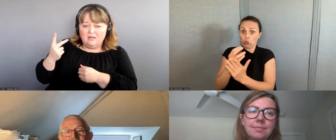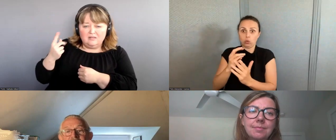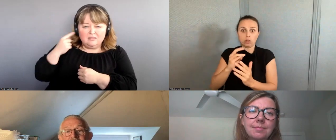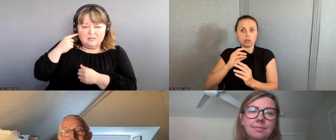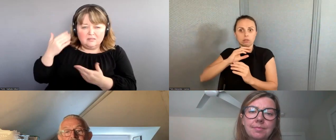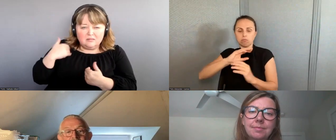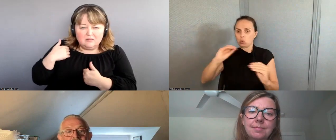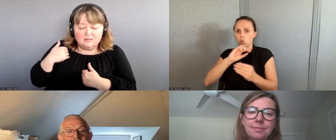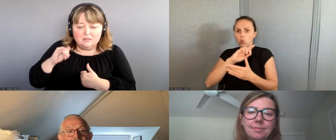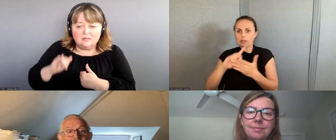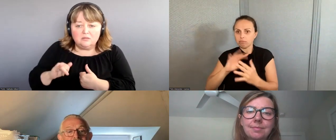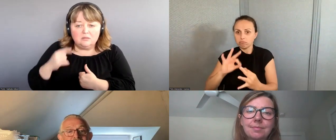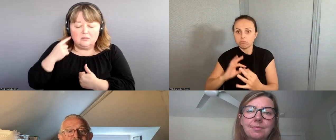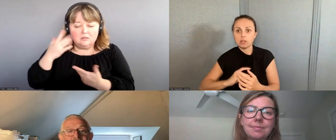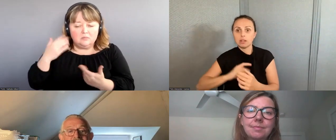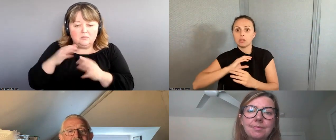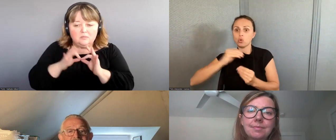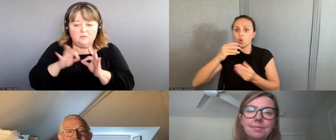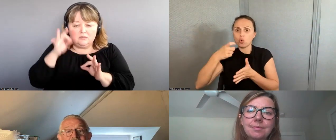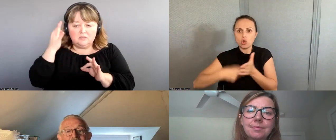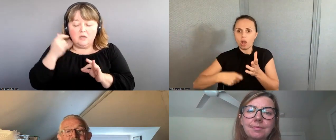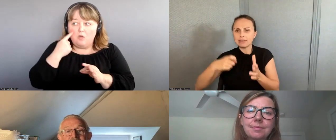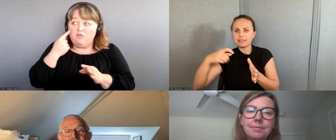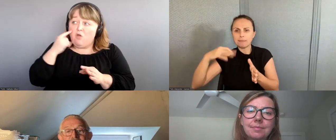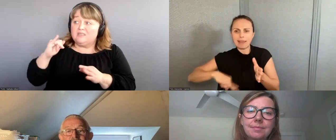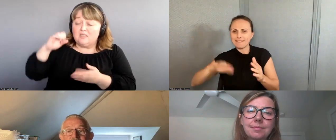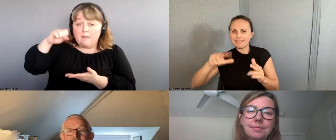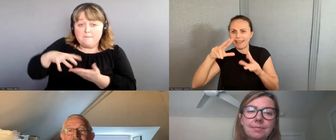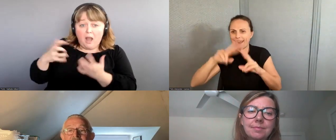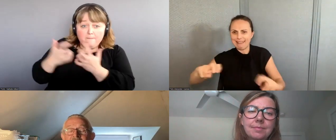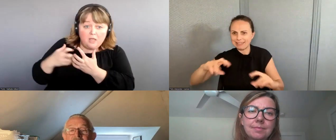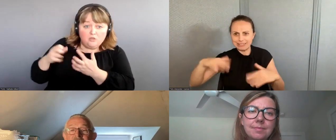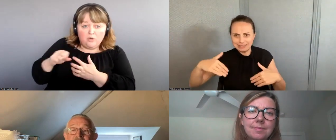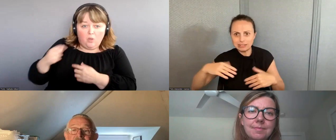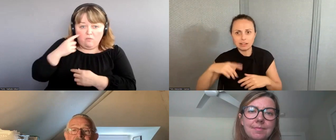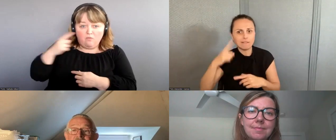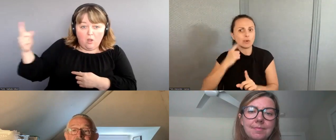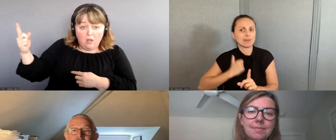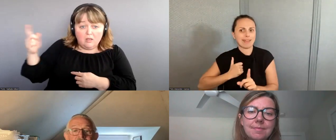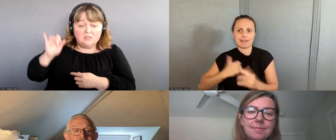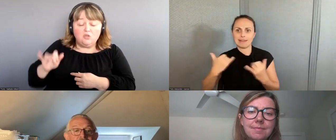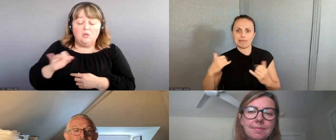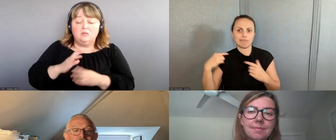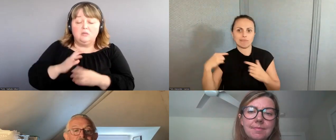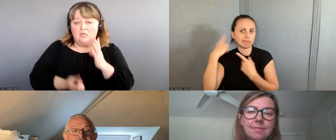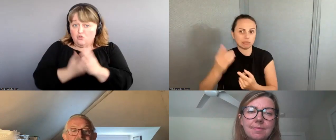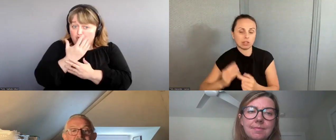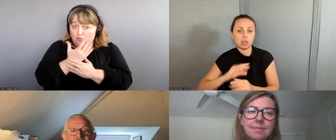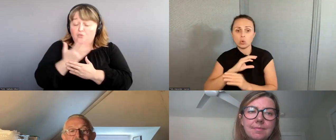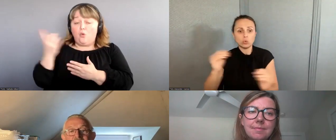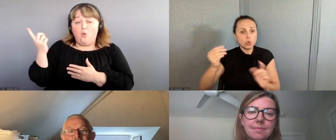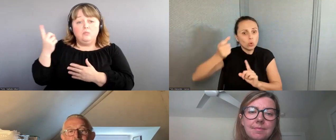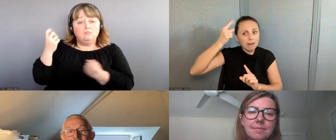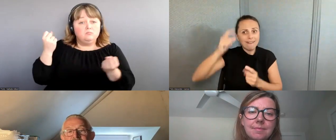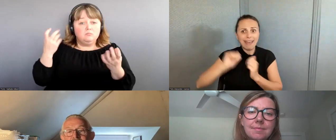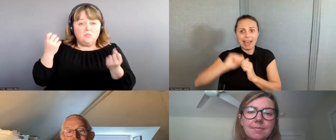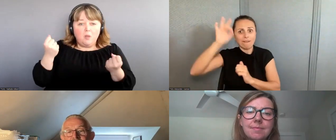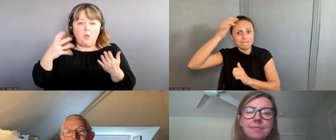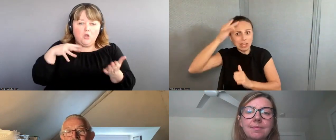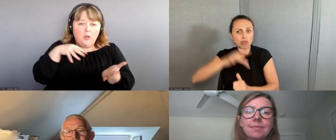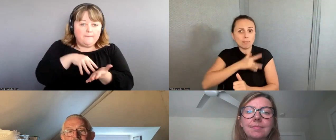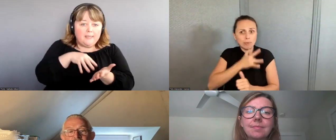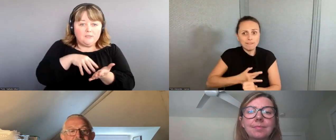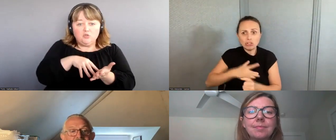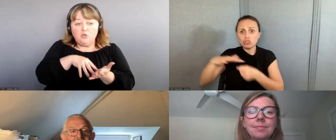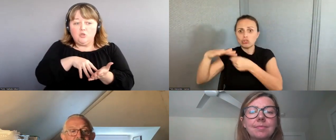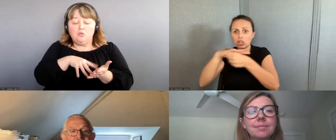the plan, and there is no cost-benefit analysis in place for such a plan in Canada to date. There is no understanding of how federal, provincial,